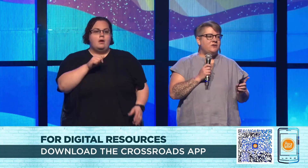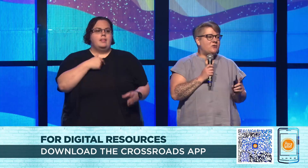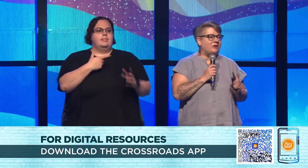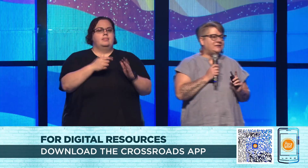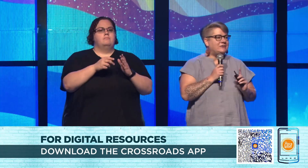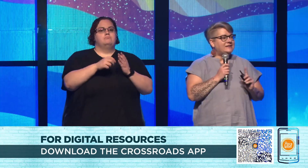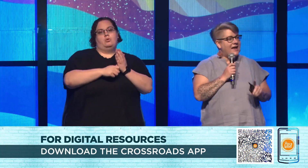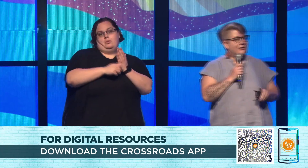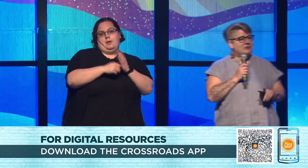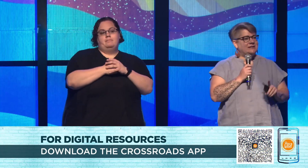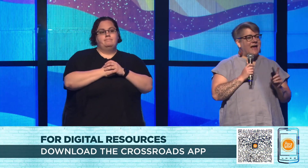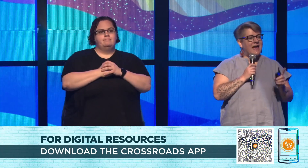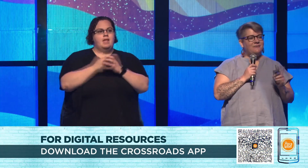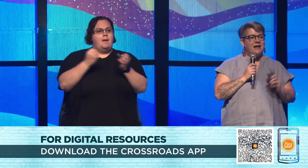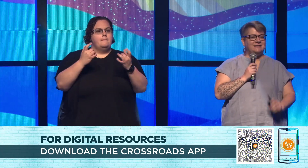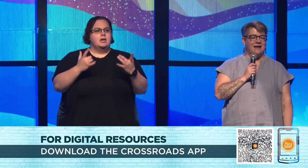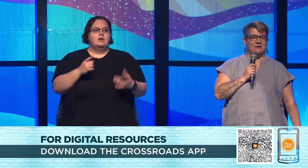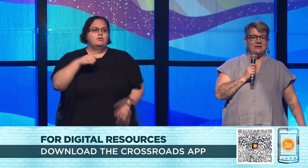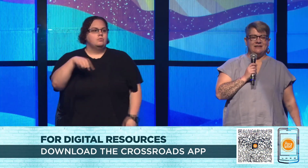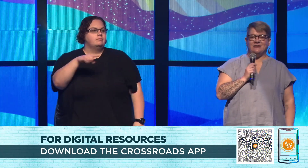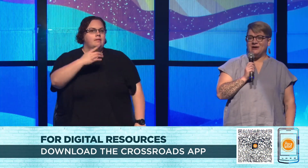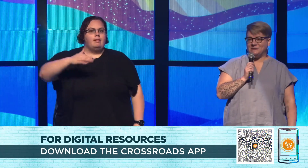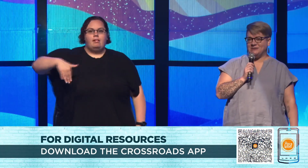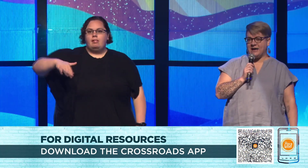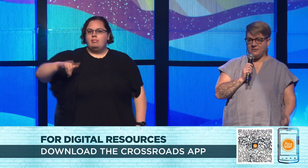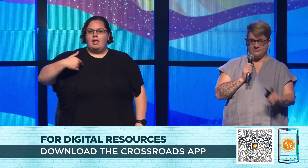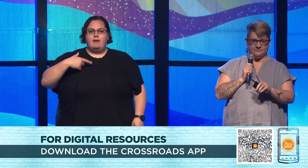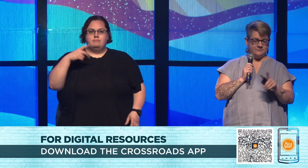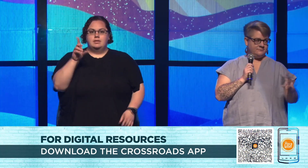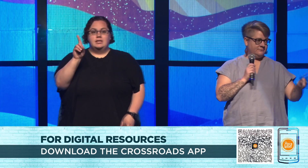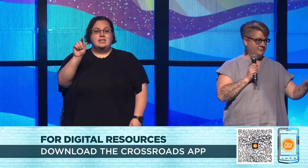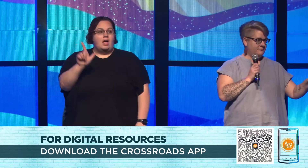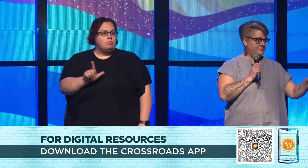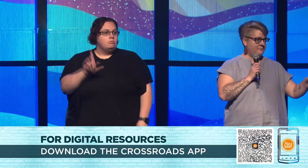how many of you are still slackers and have not downloaded the Crossroads app?